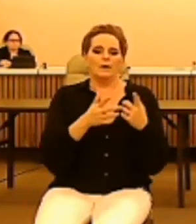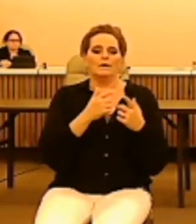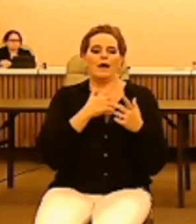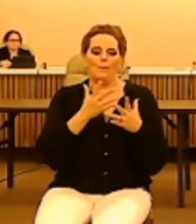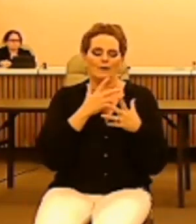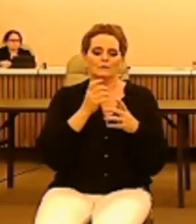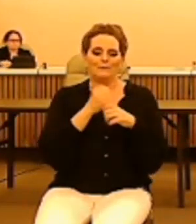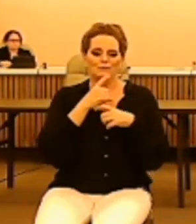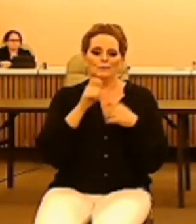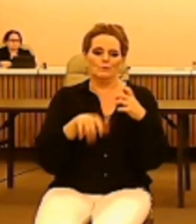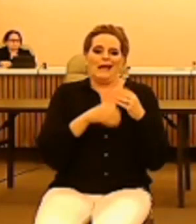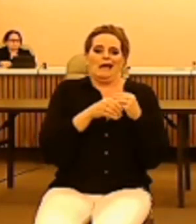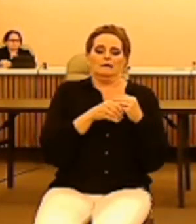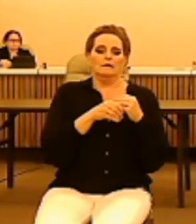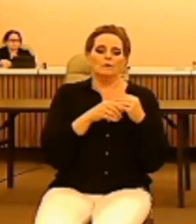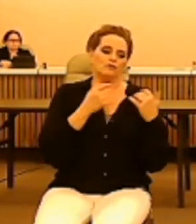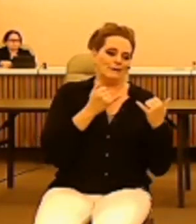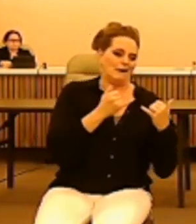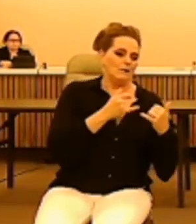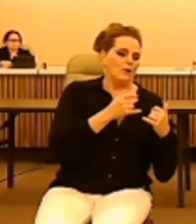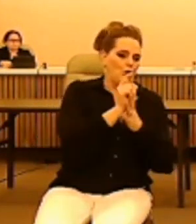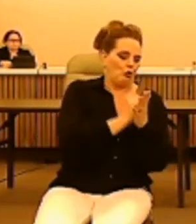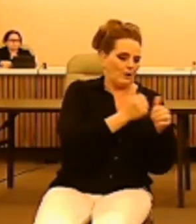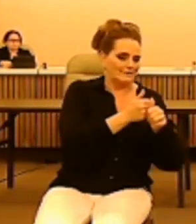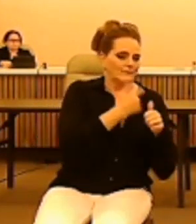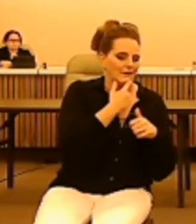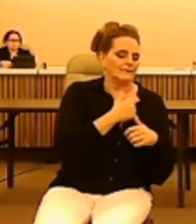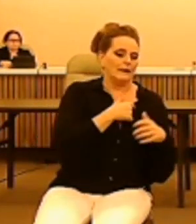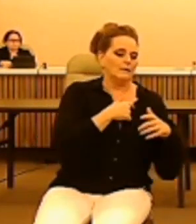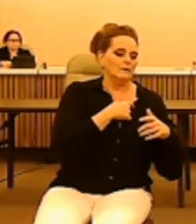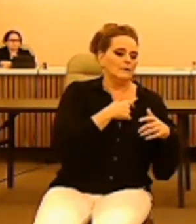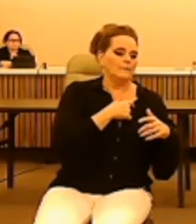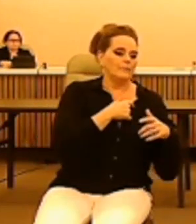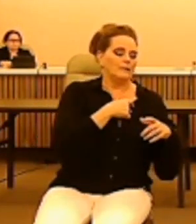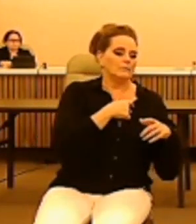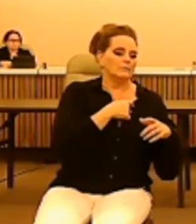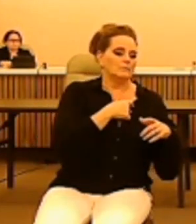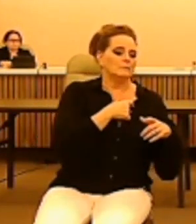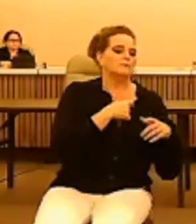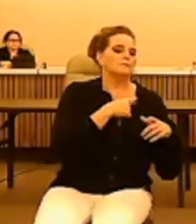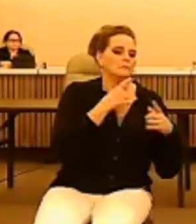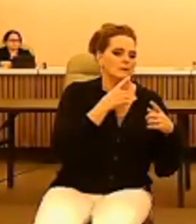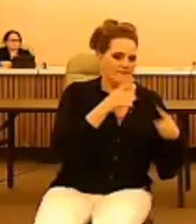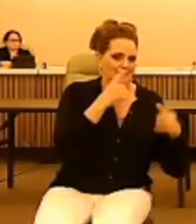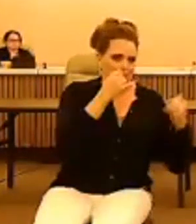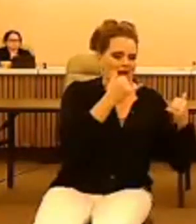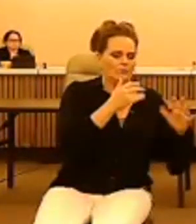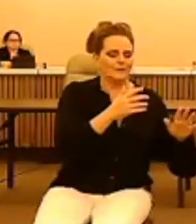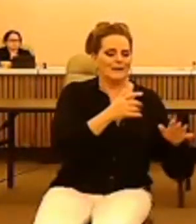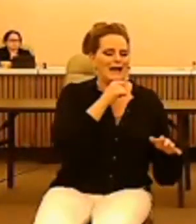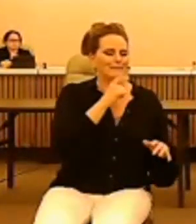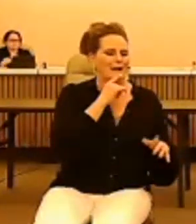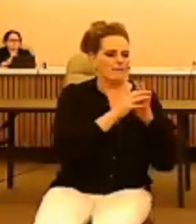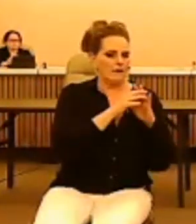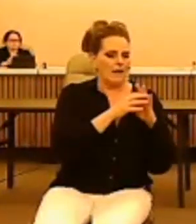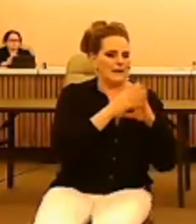there, right now it says, the law says that it takes effect immediately. I am not, for one, comfortable doing that. That's an unfair